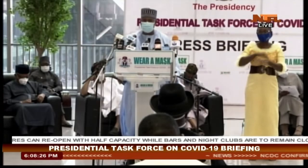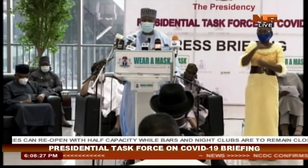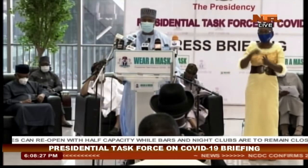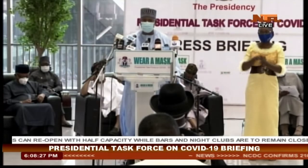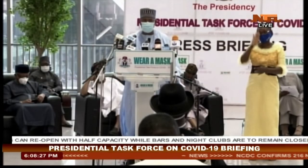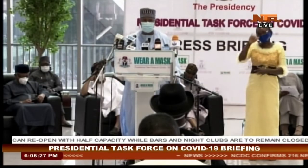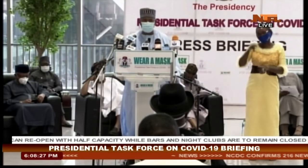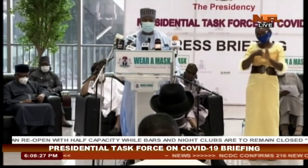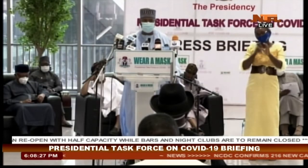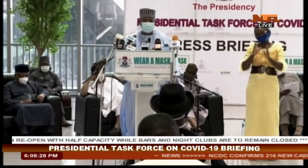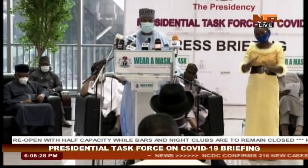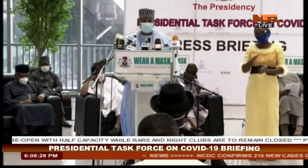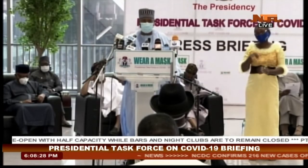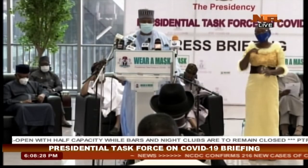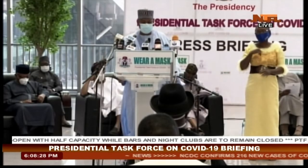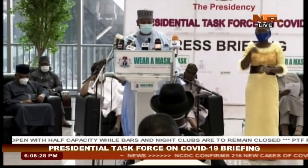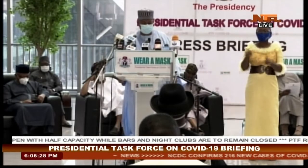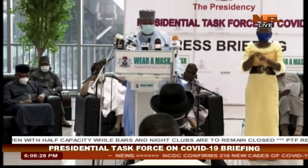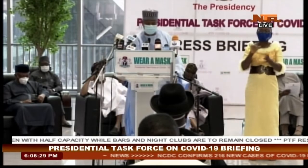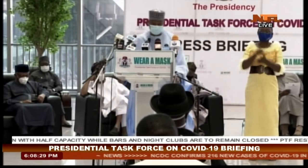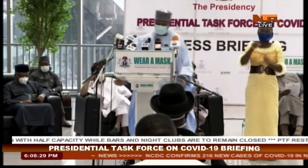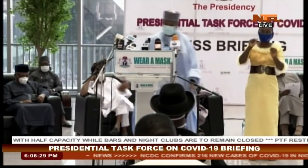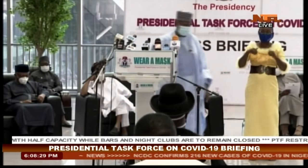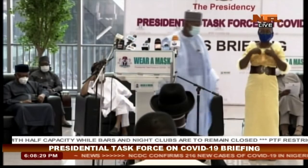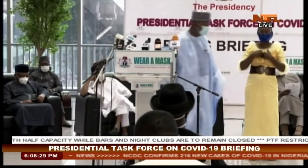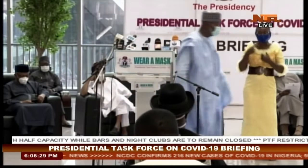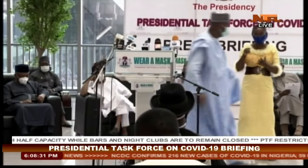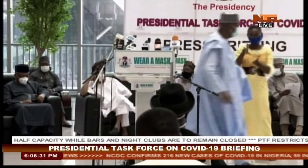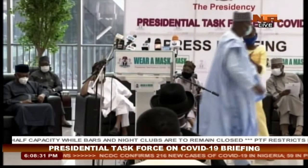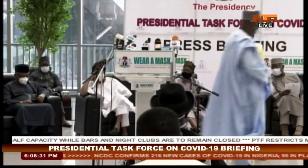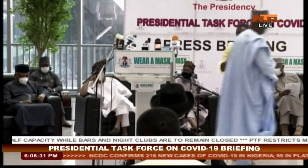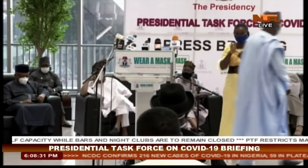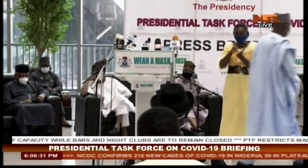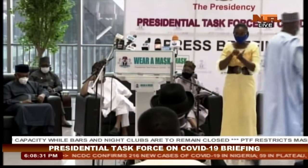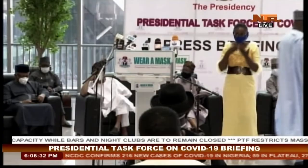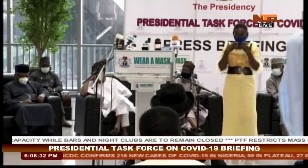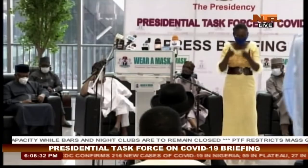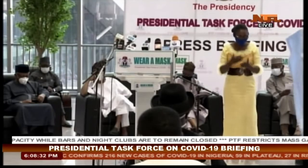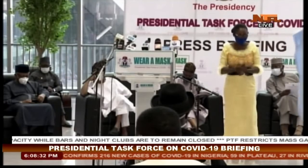also download it. We'll give you the soft and hard copies as well. Thank you.